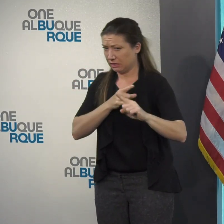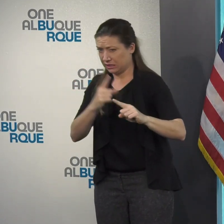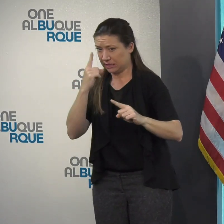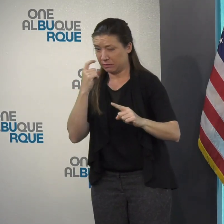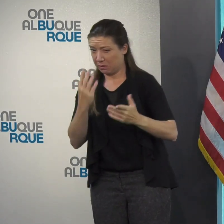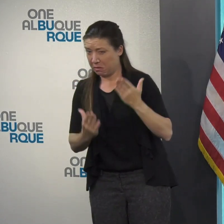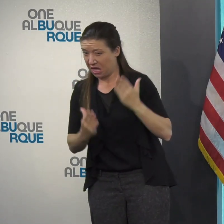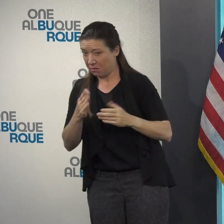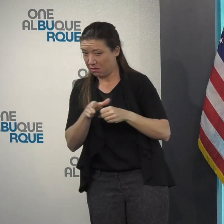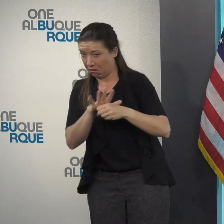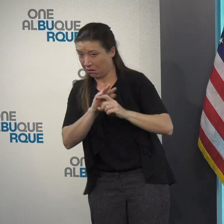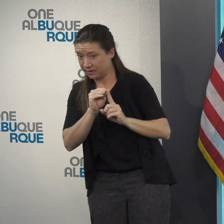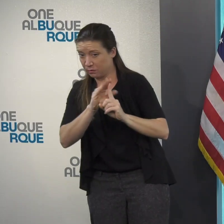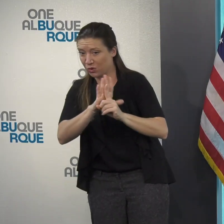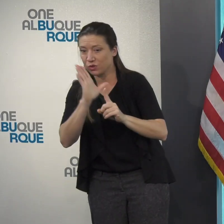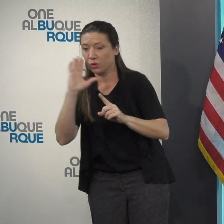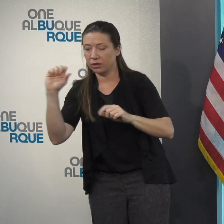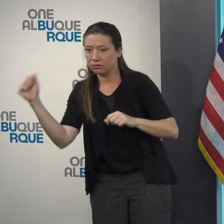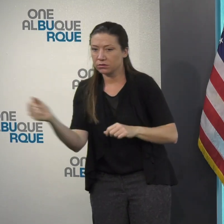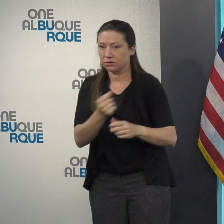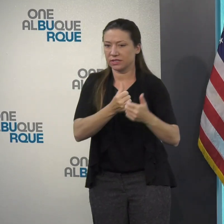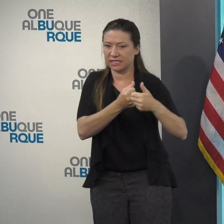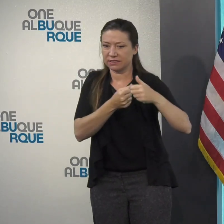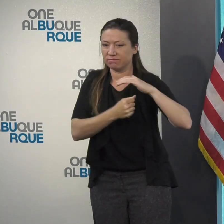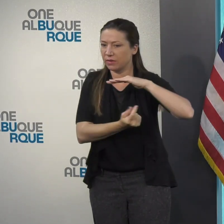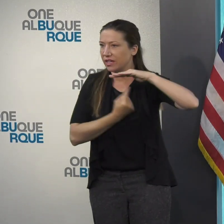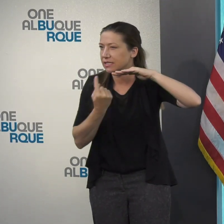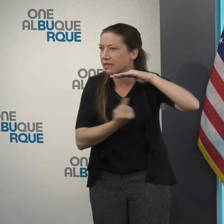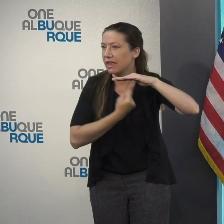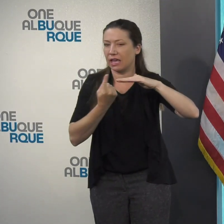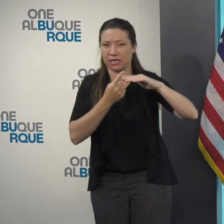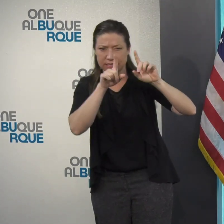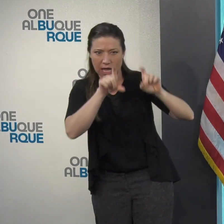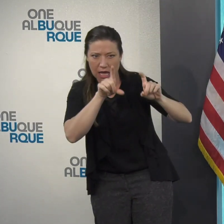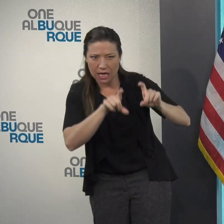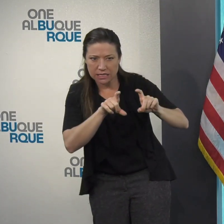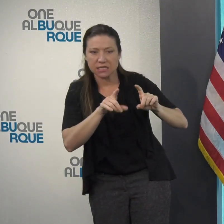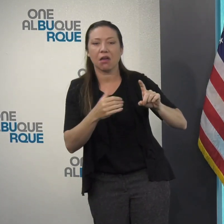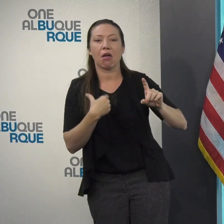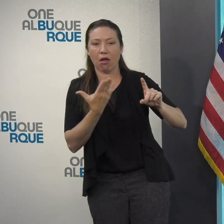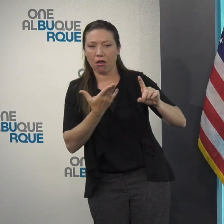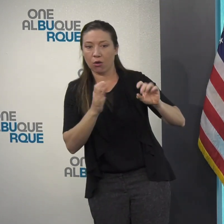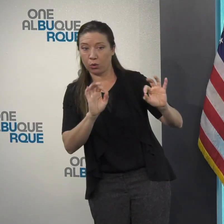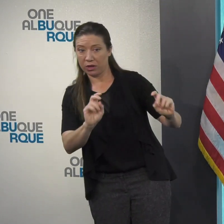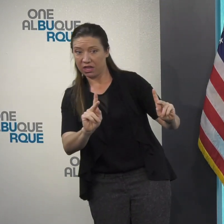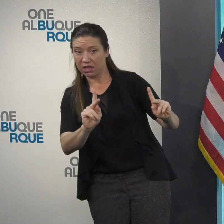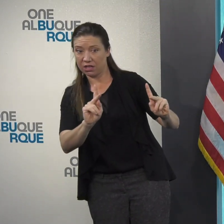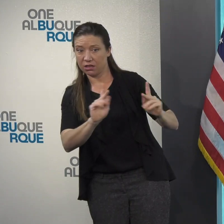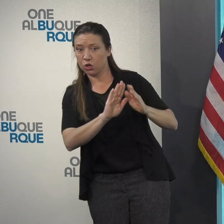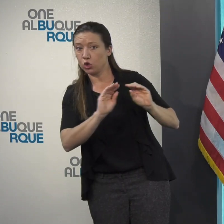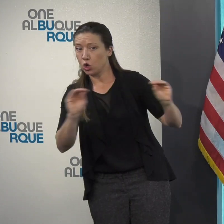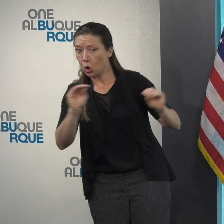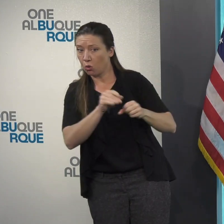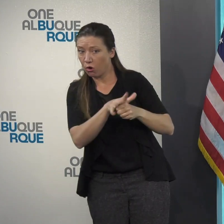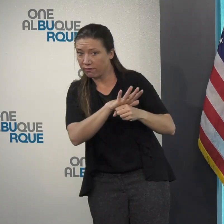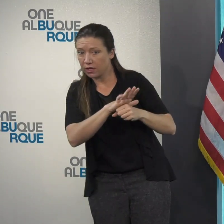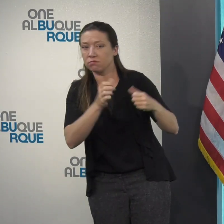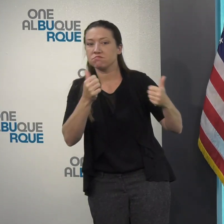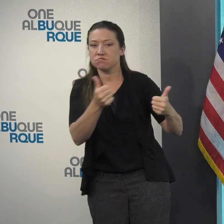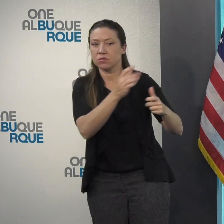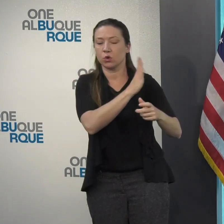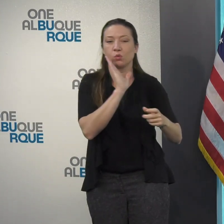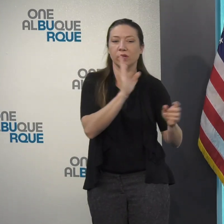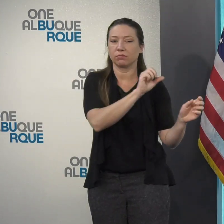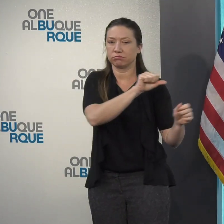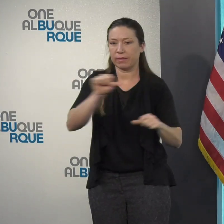we don't bring them back until we've gotten a clean bill of health either from that employee or the person that they had contact with, just to minimize community spread within the police